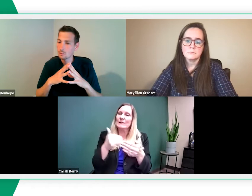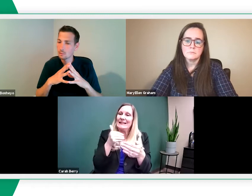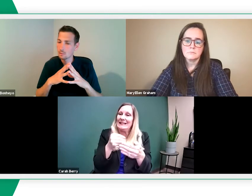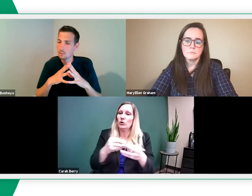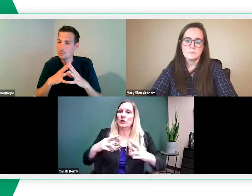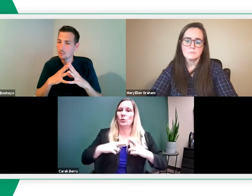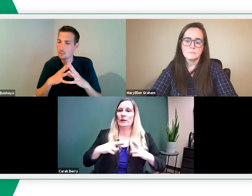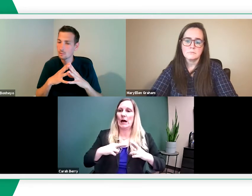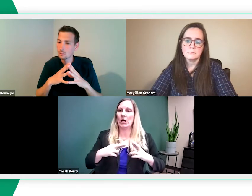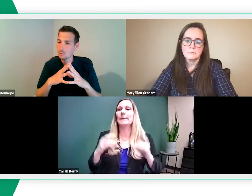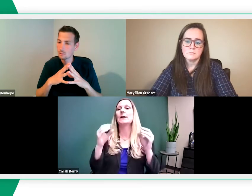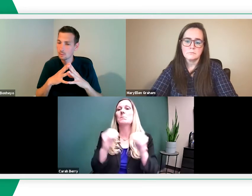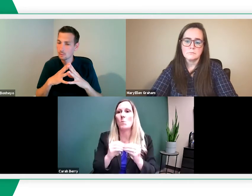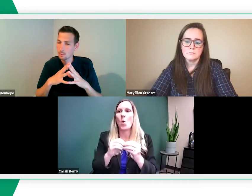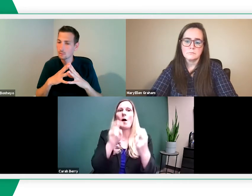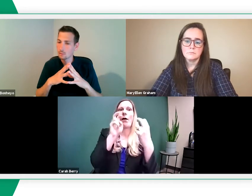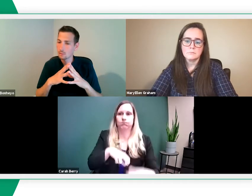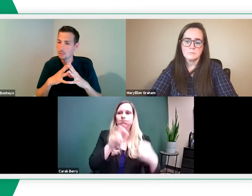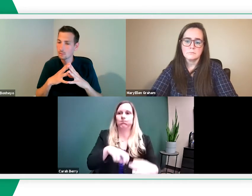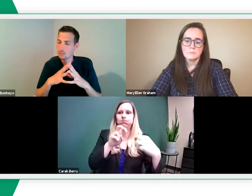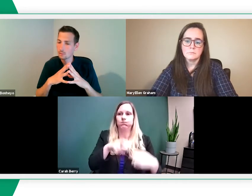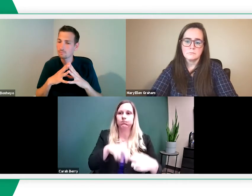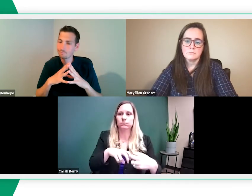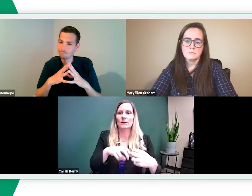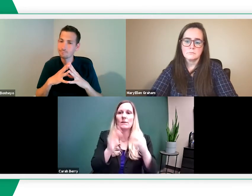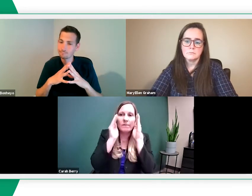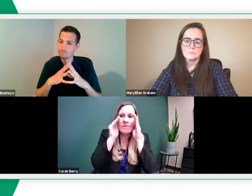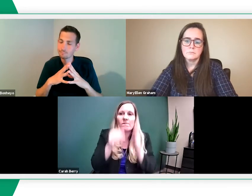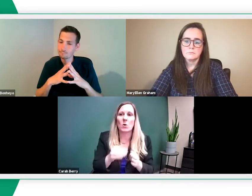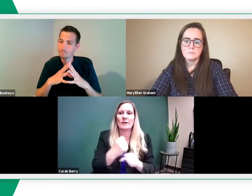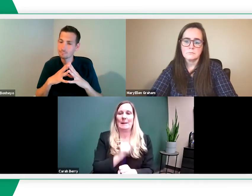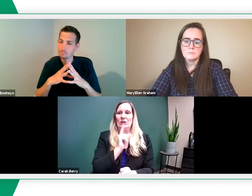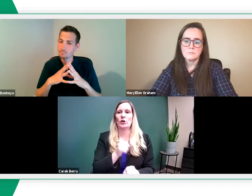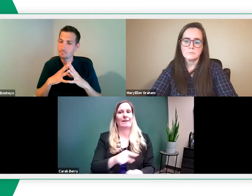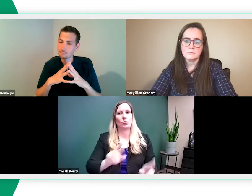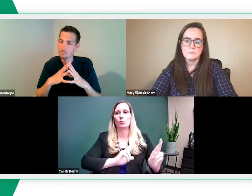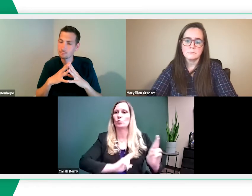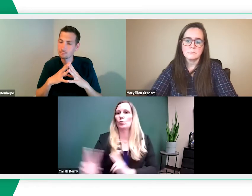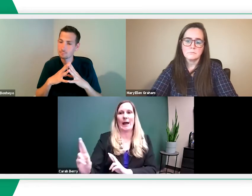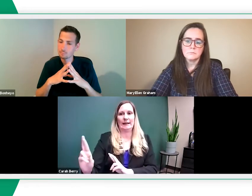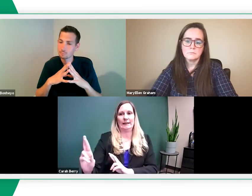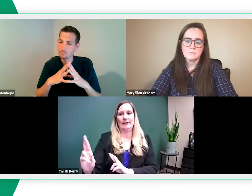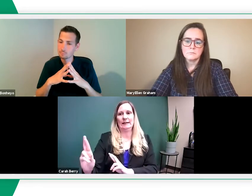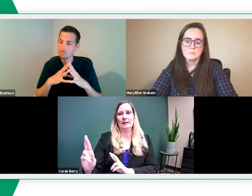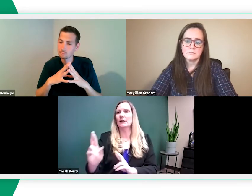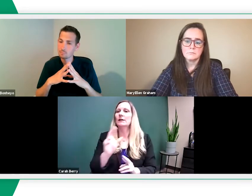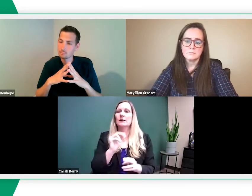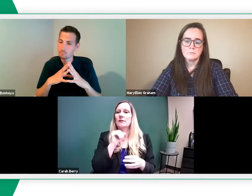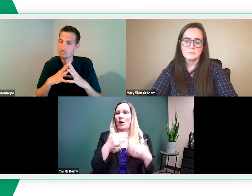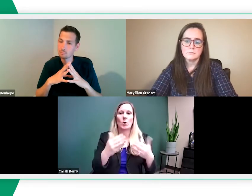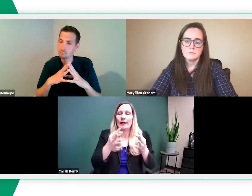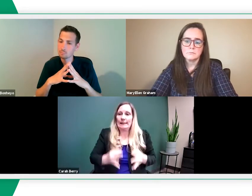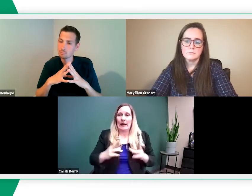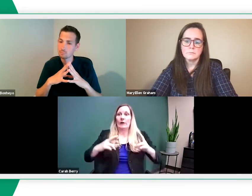early. As people near retirement, I do tend to get a lot of people that are sitting down to make sure that they're ready